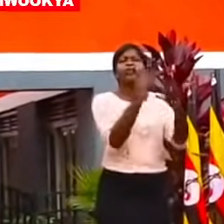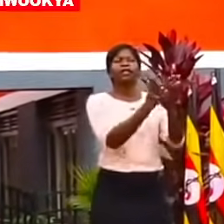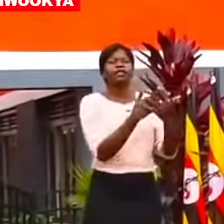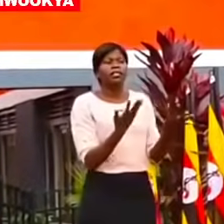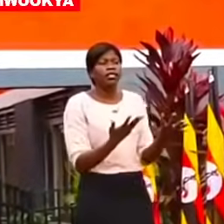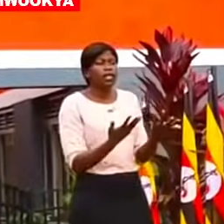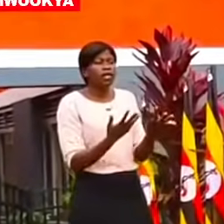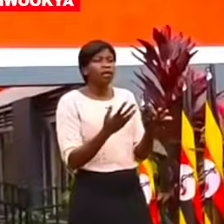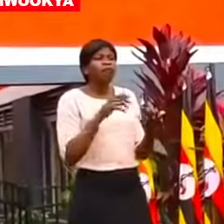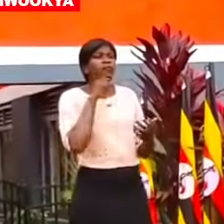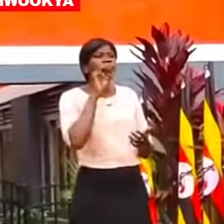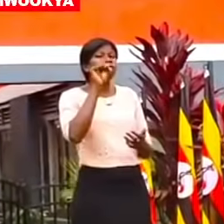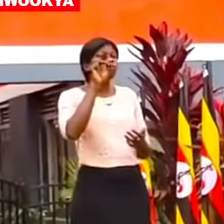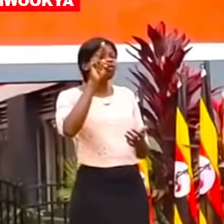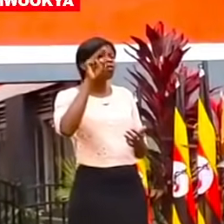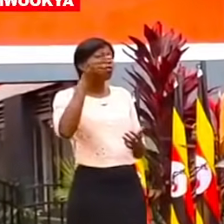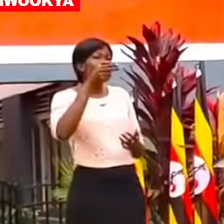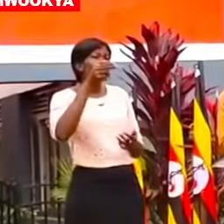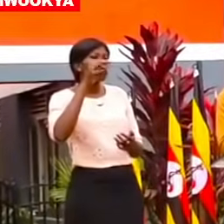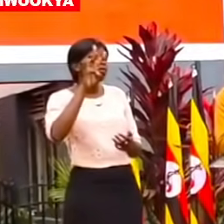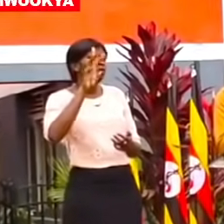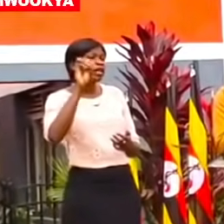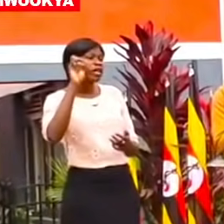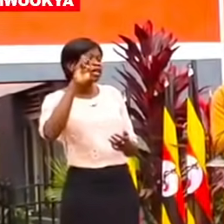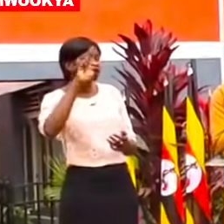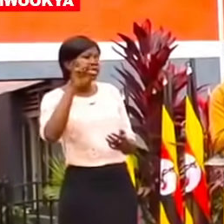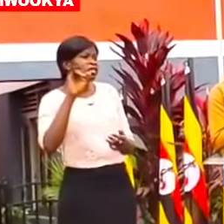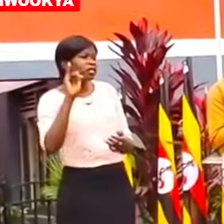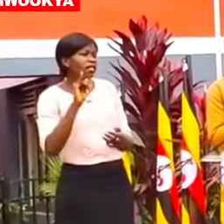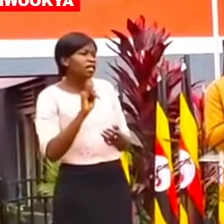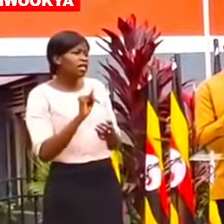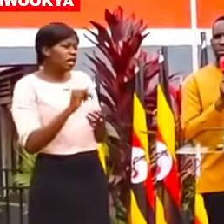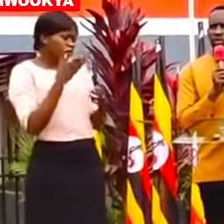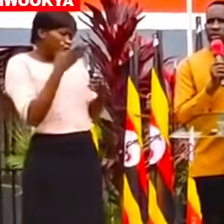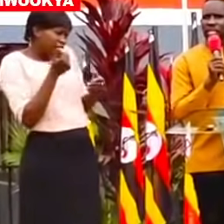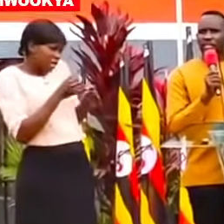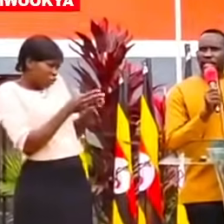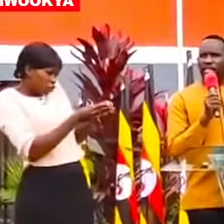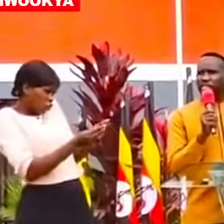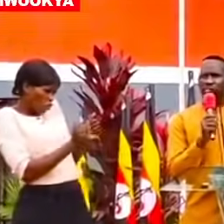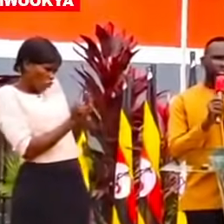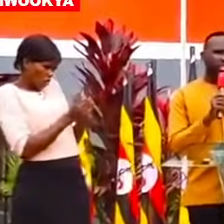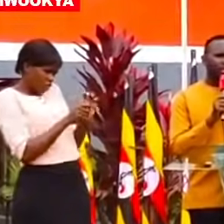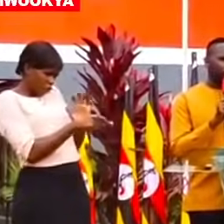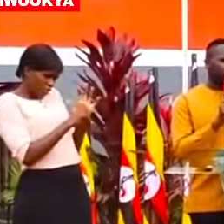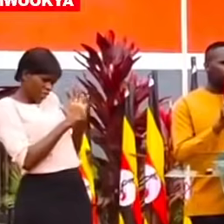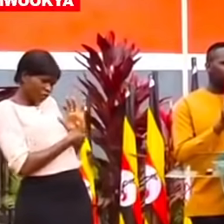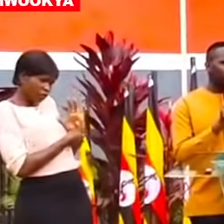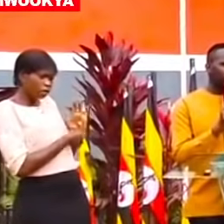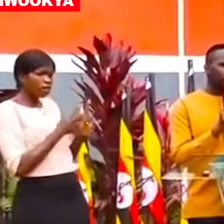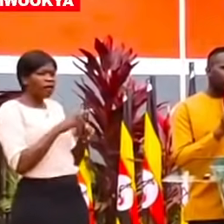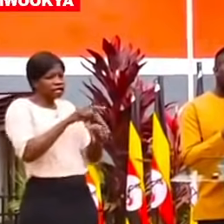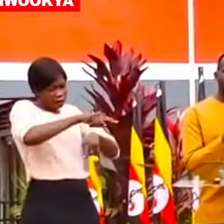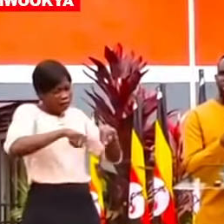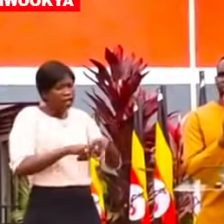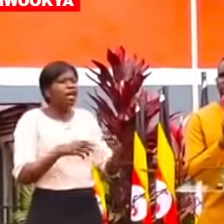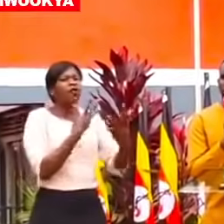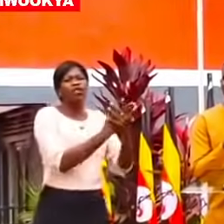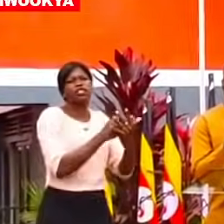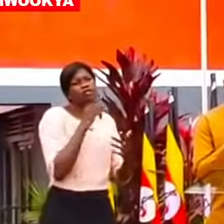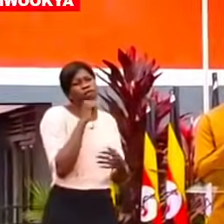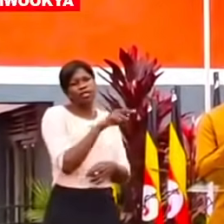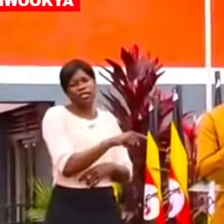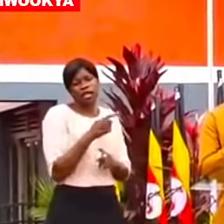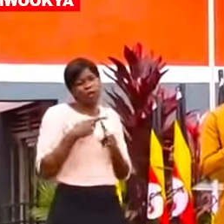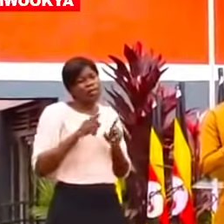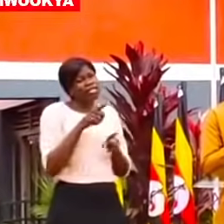Muhwezi, instead of dealing with the issues that were being raised by the police officer Bongo, he decided to instead arrest him, which is extremely